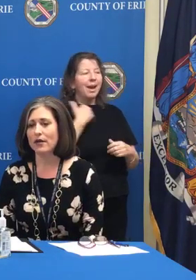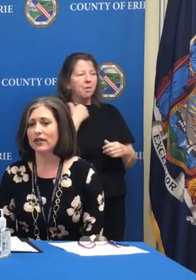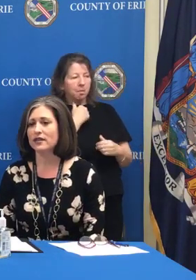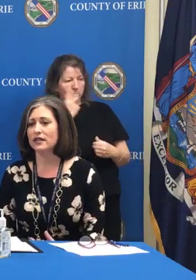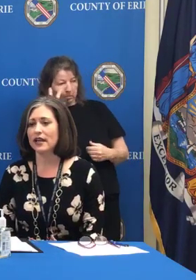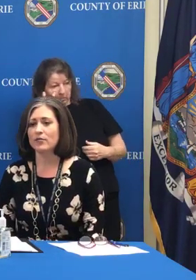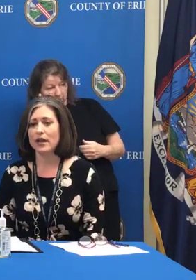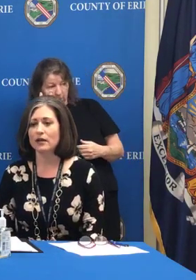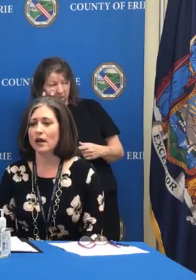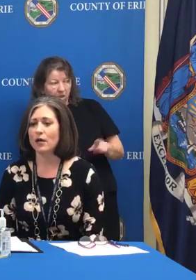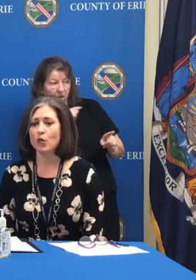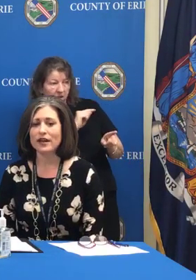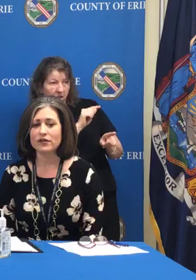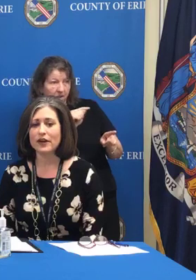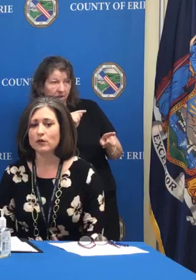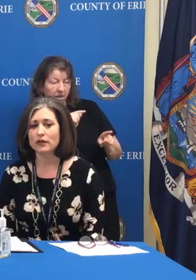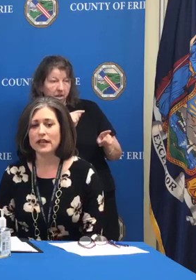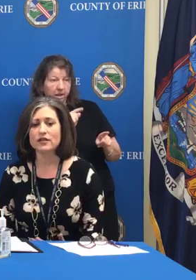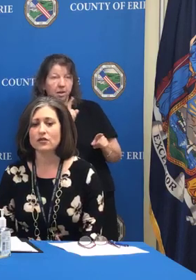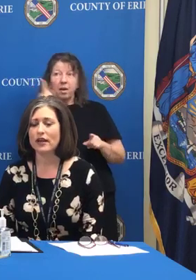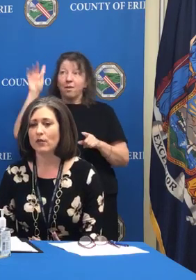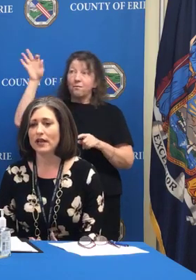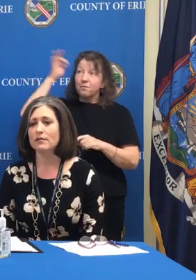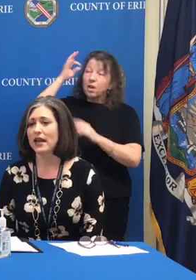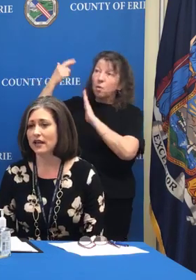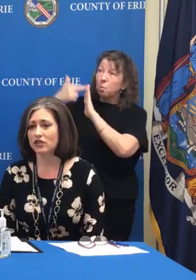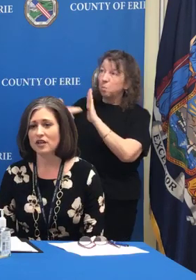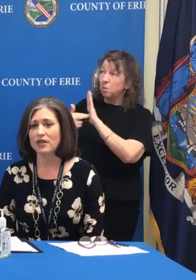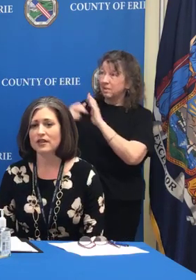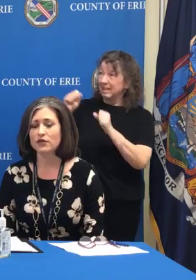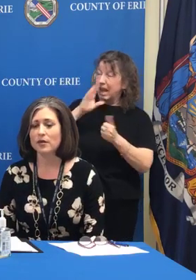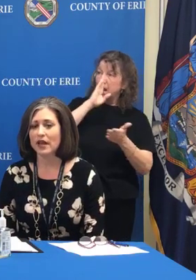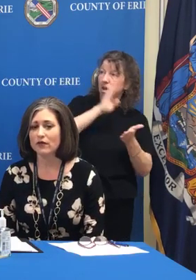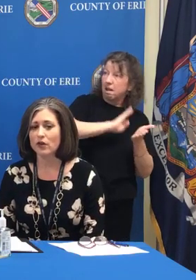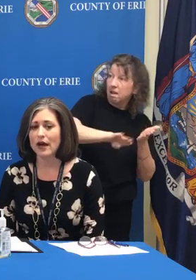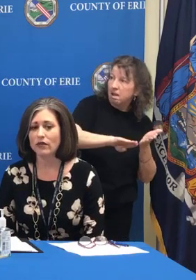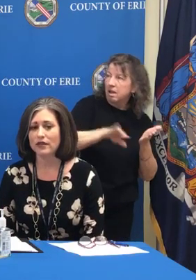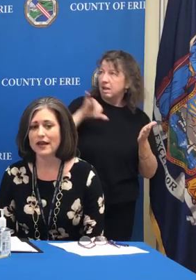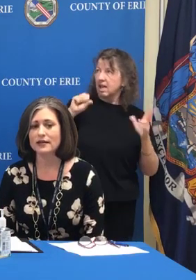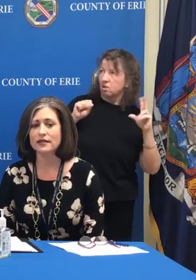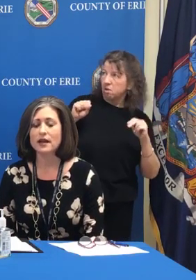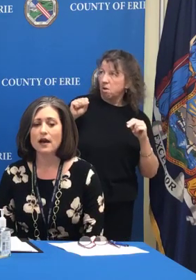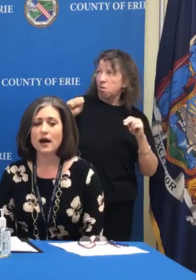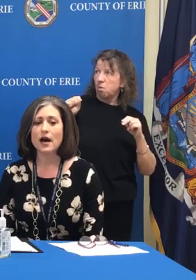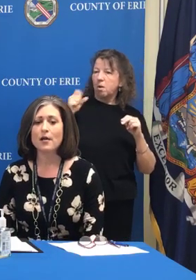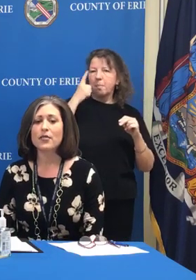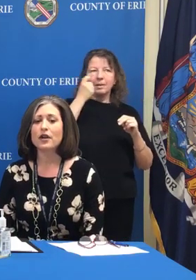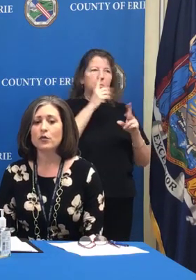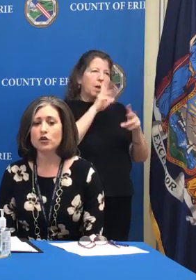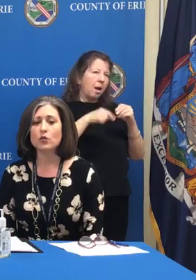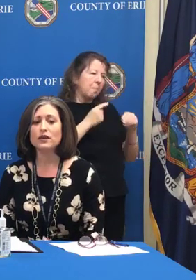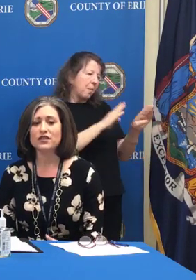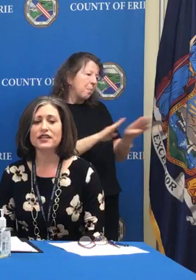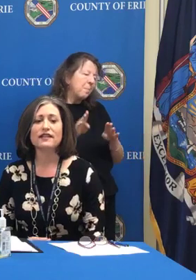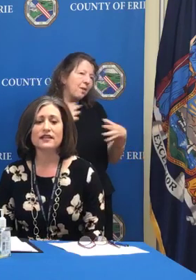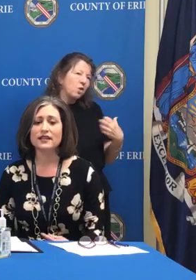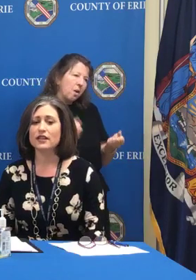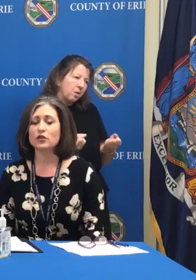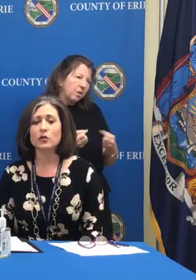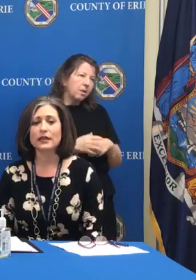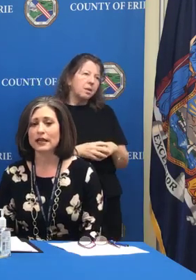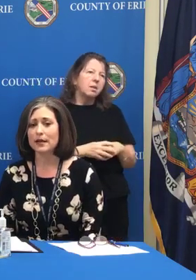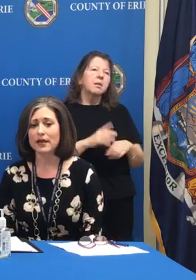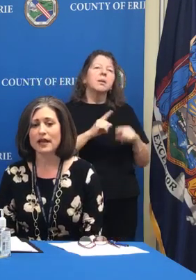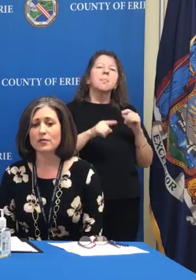see about things that have been waived federally so that we can manage some of this from the behavioral health lens. But you will see these